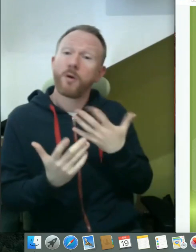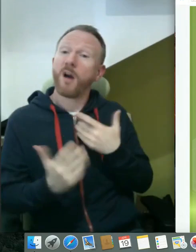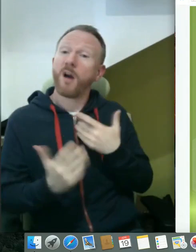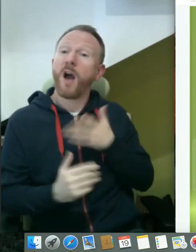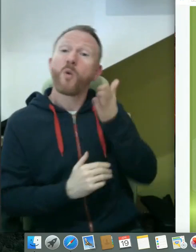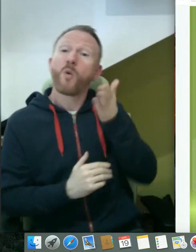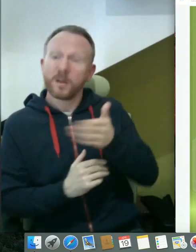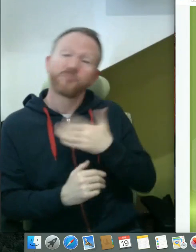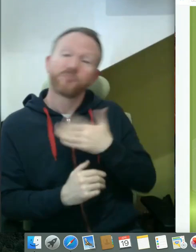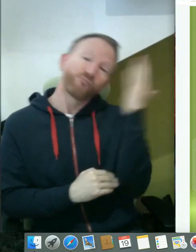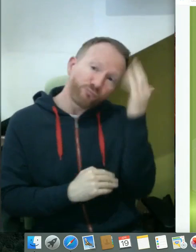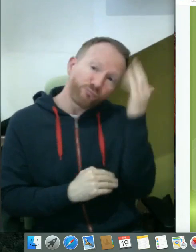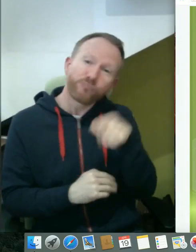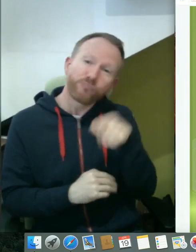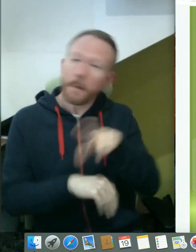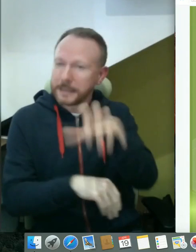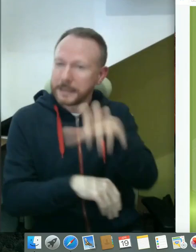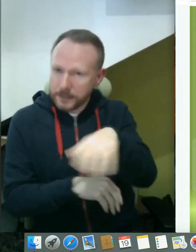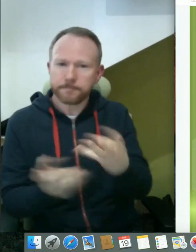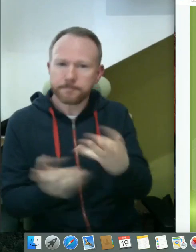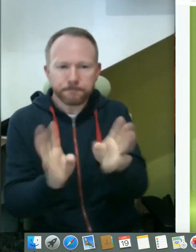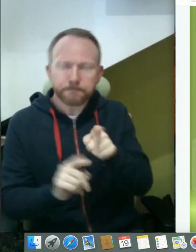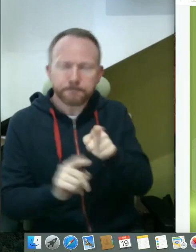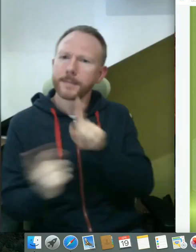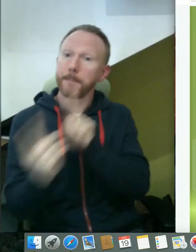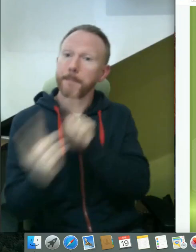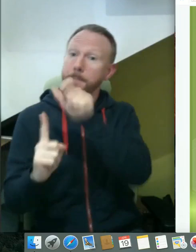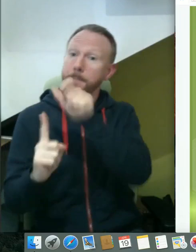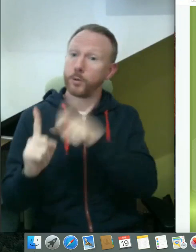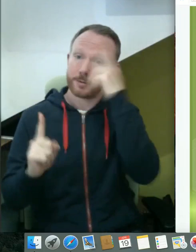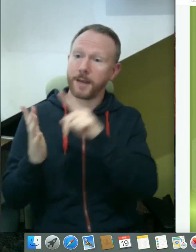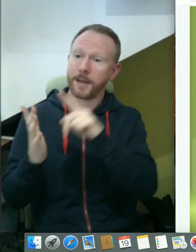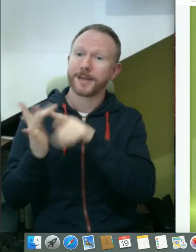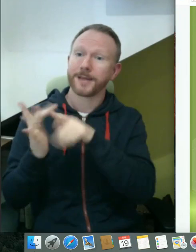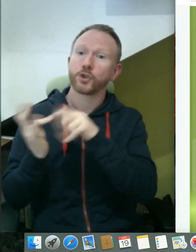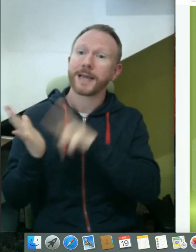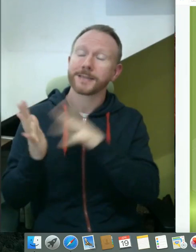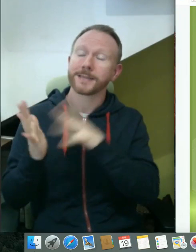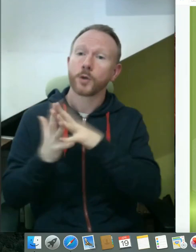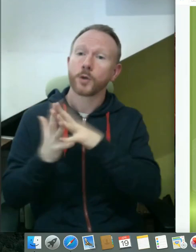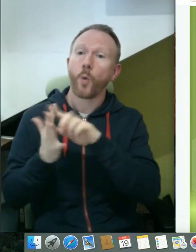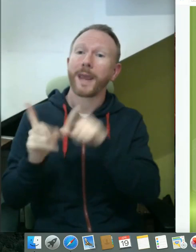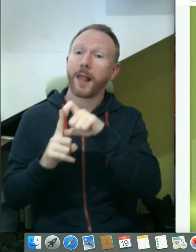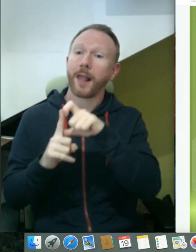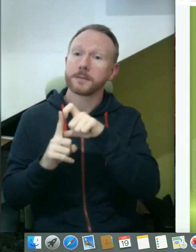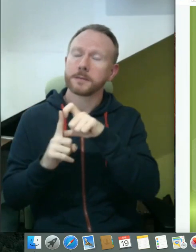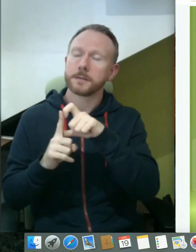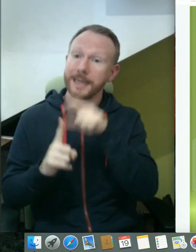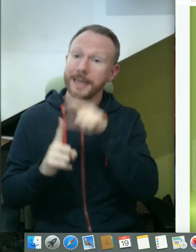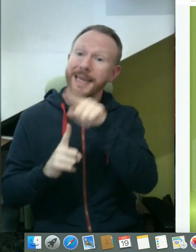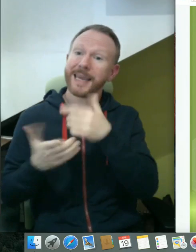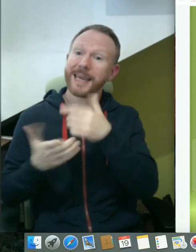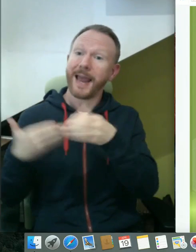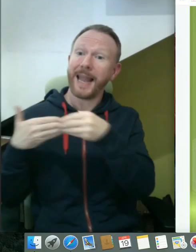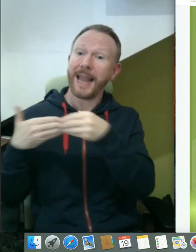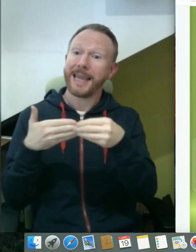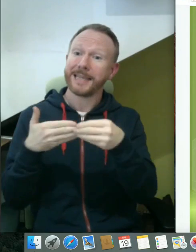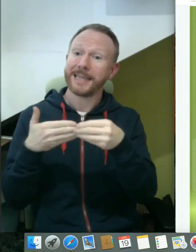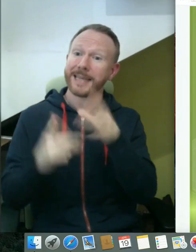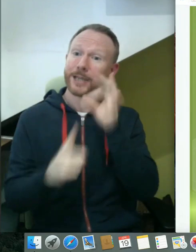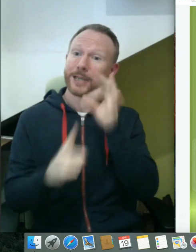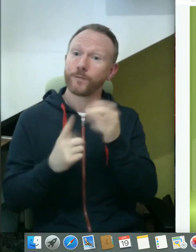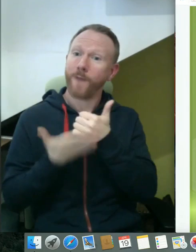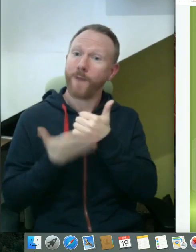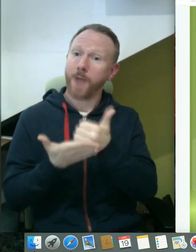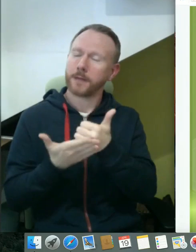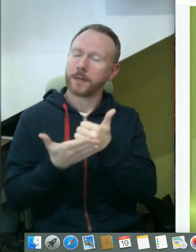Weald, who was at the time a lead interview advisor with the Met. And it was kind